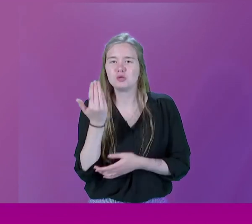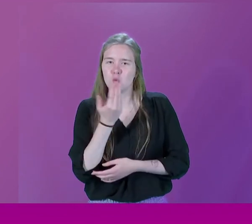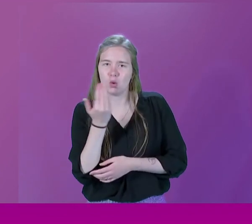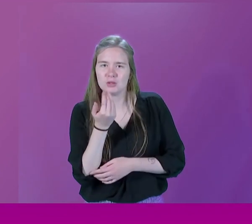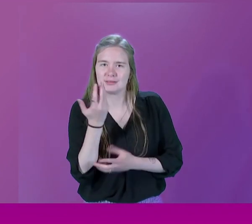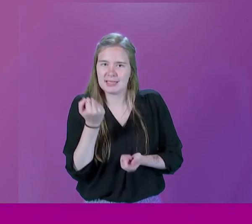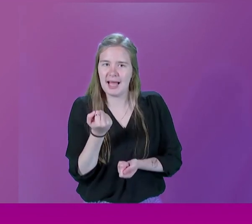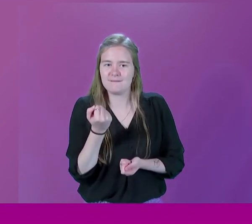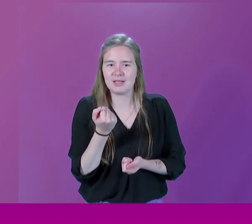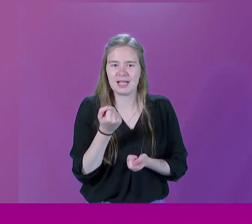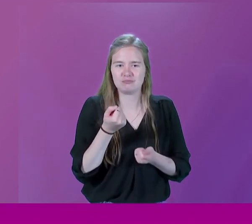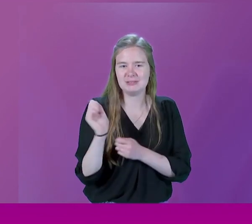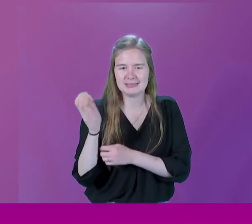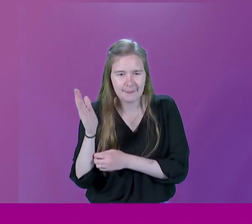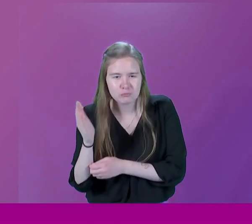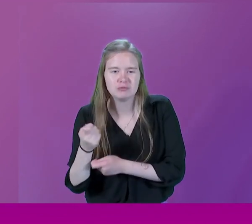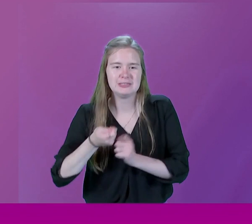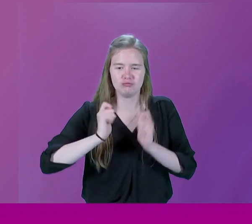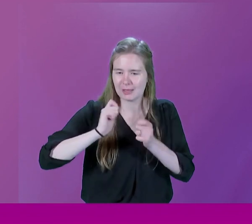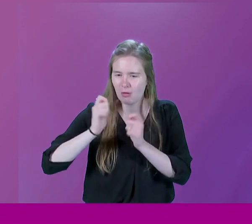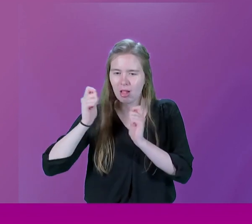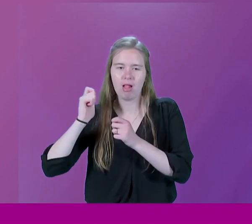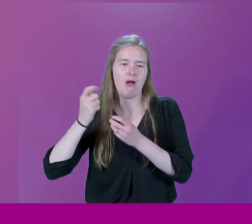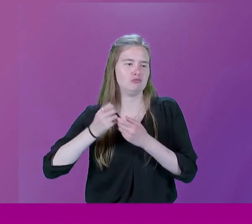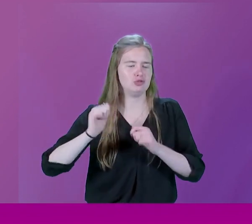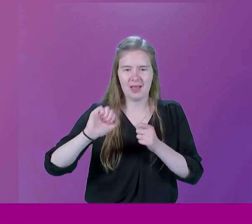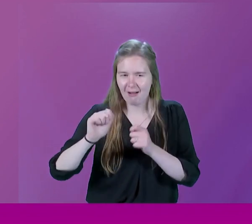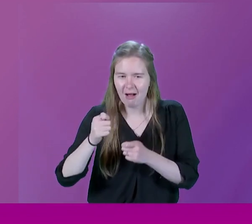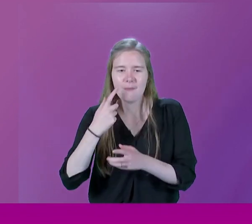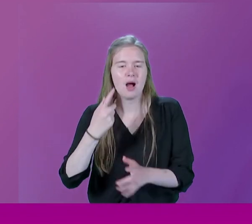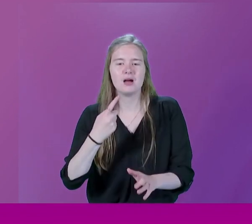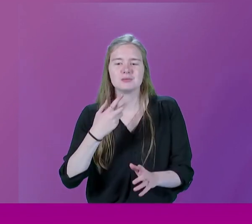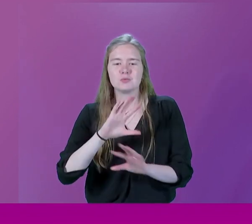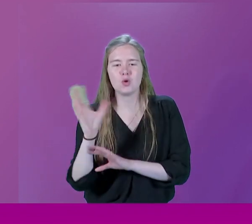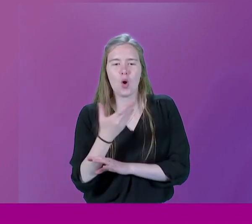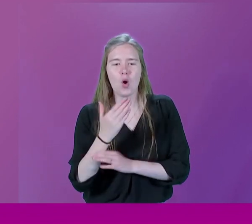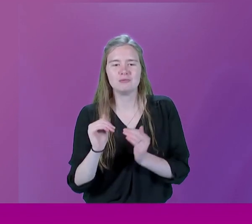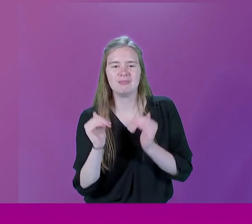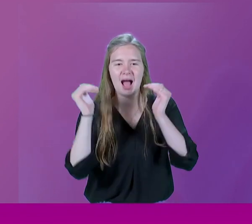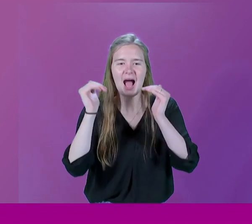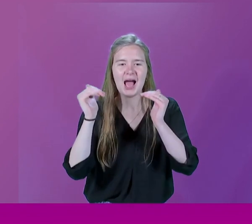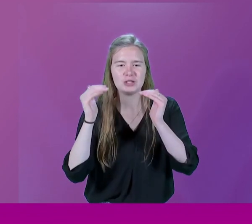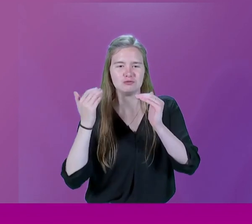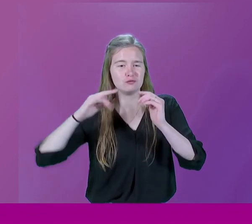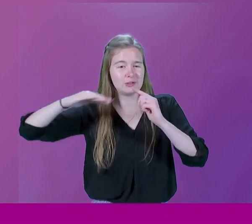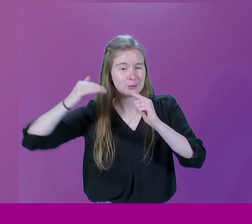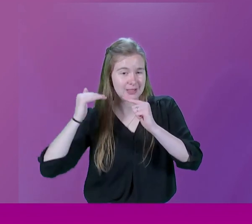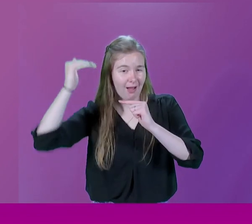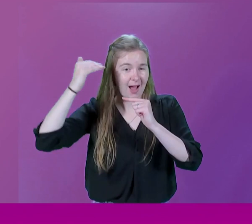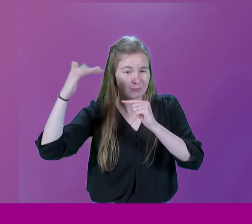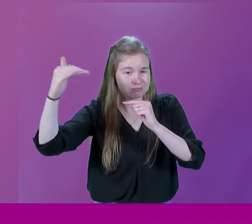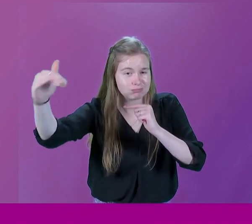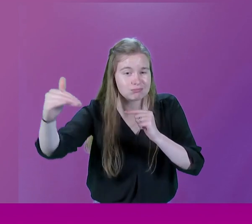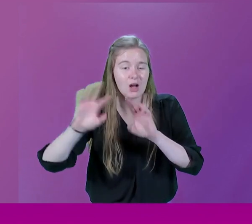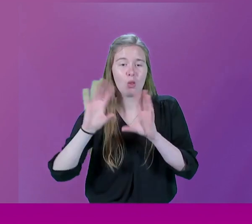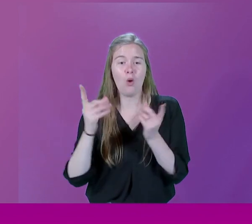schools have rattles and tambourines and shakers and all of this sort of thing. They're all high frequency instruments. They're